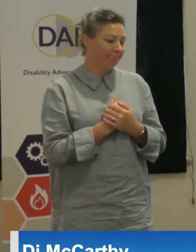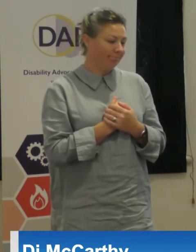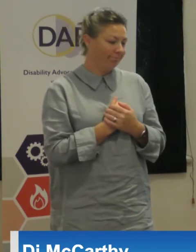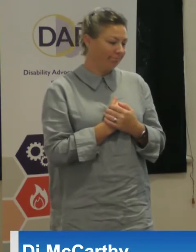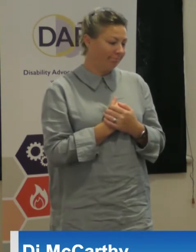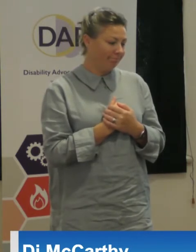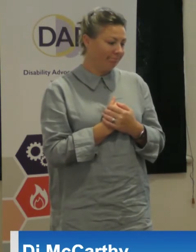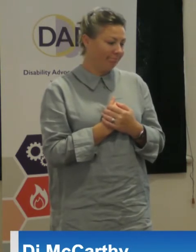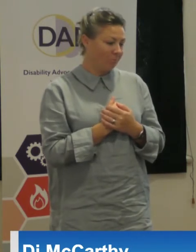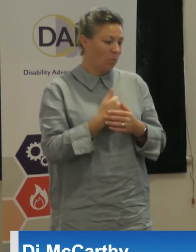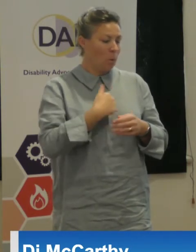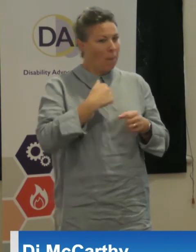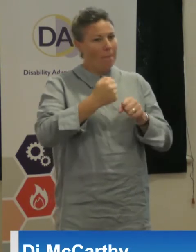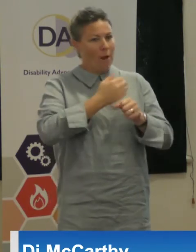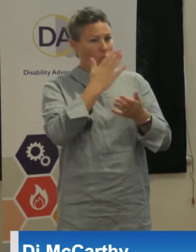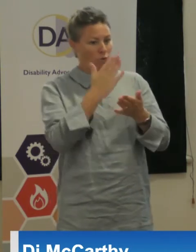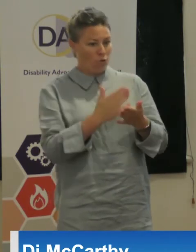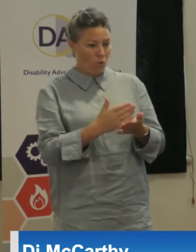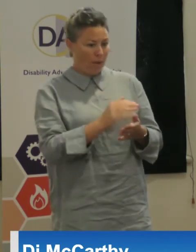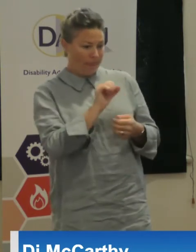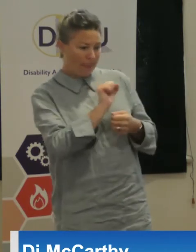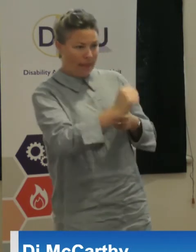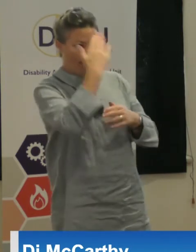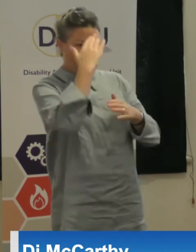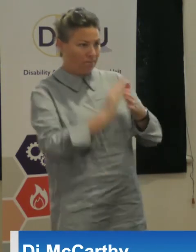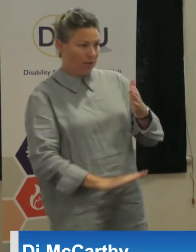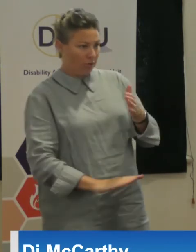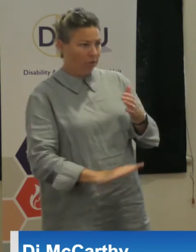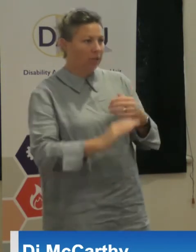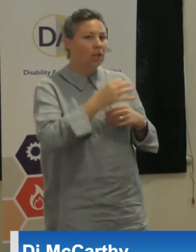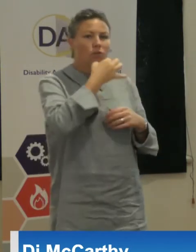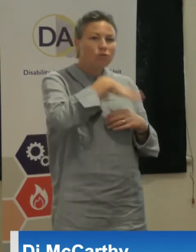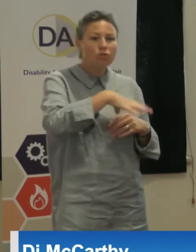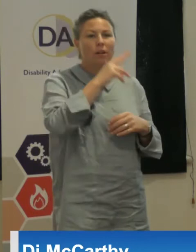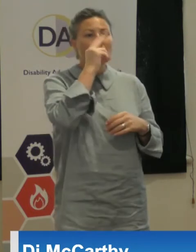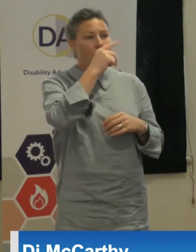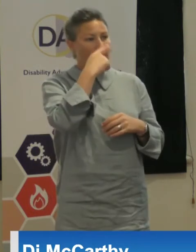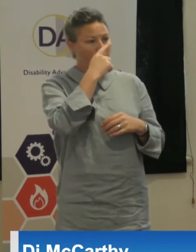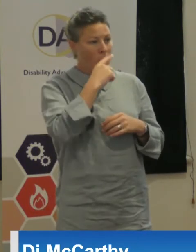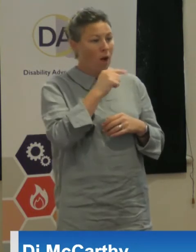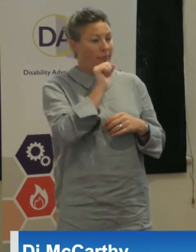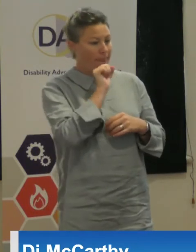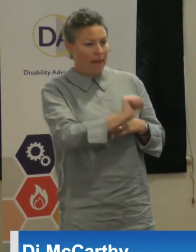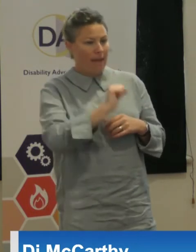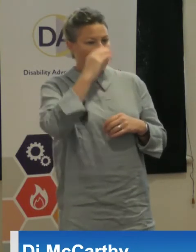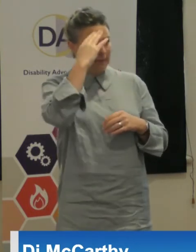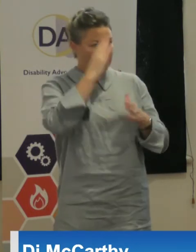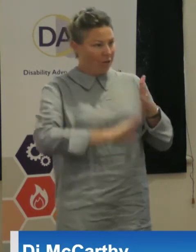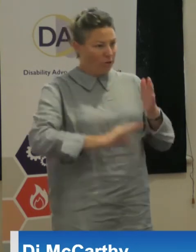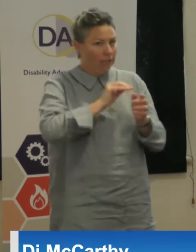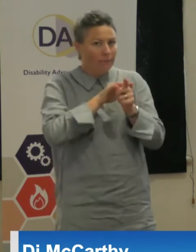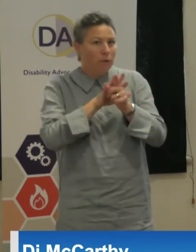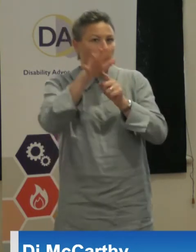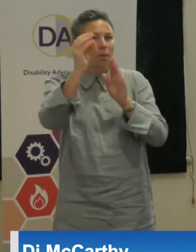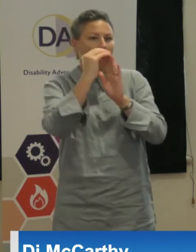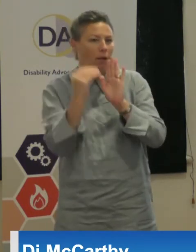we work to ensure that direct experience of children and young people is included into policy and practice.